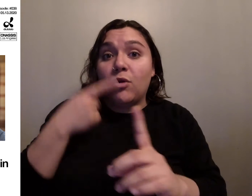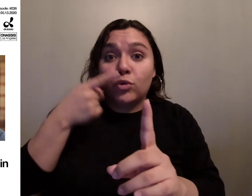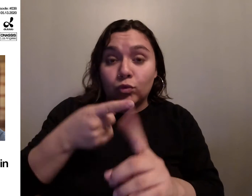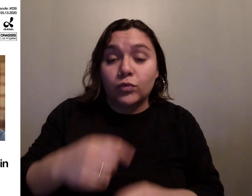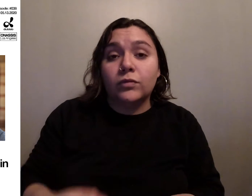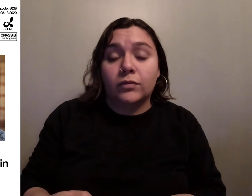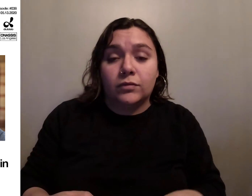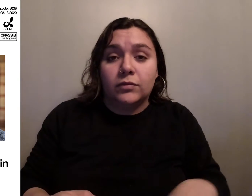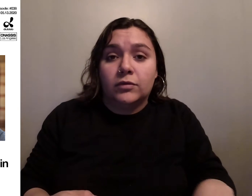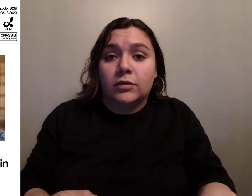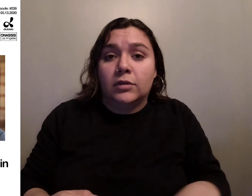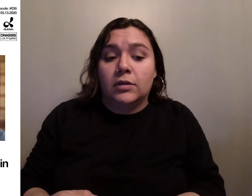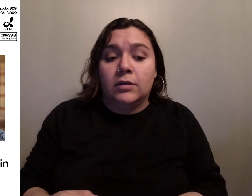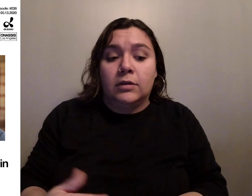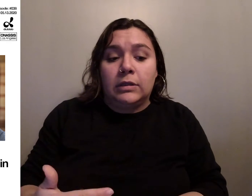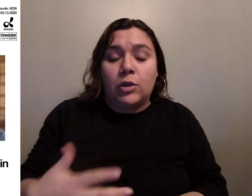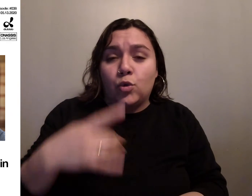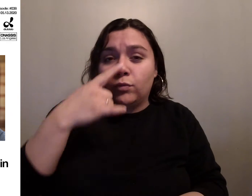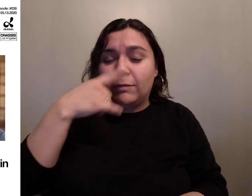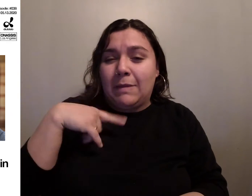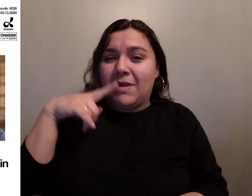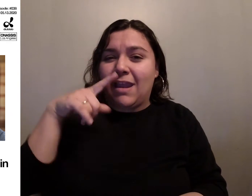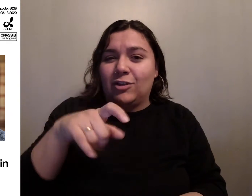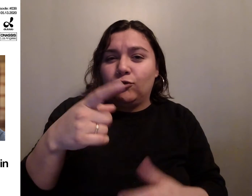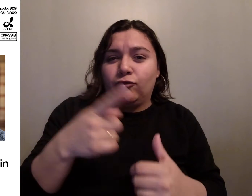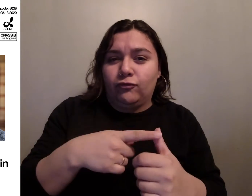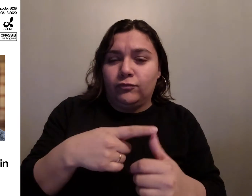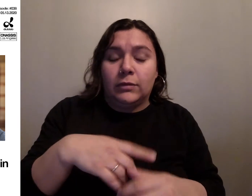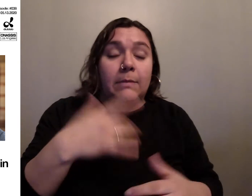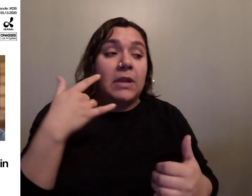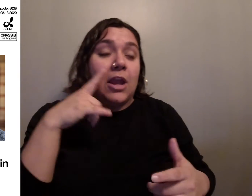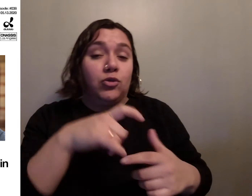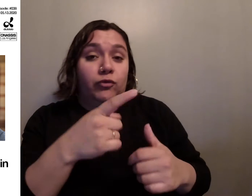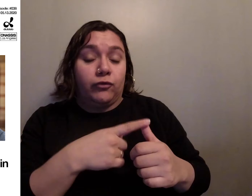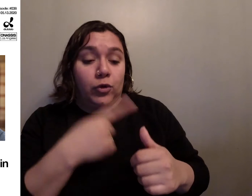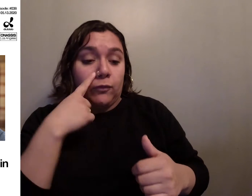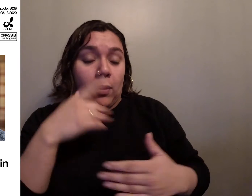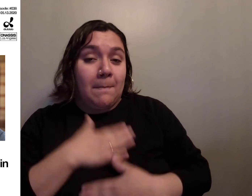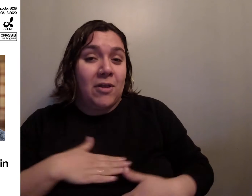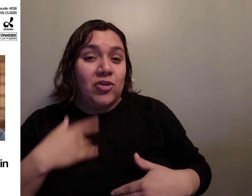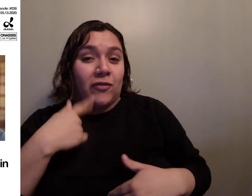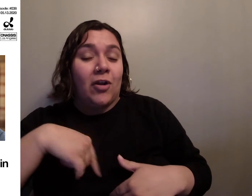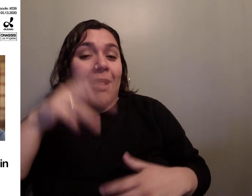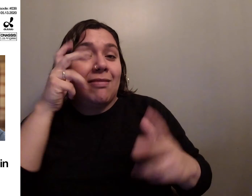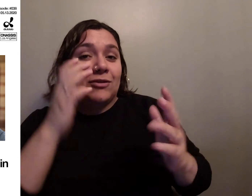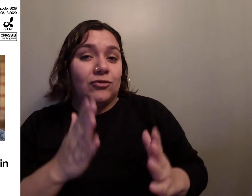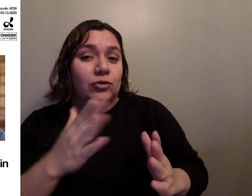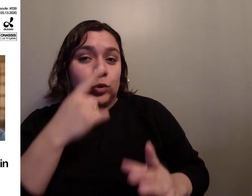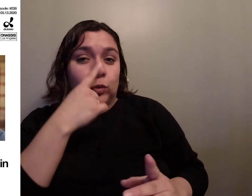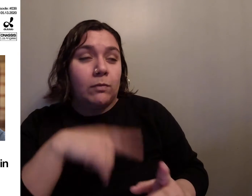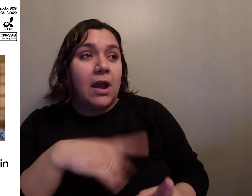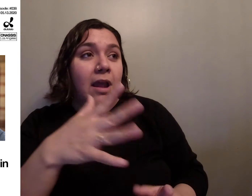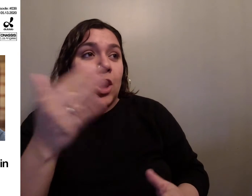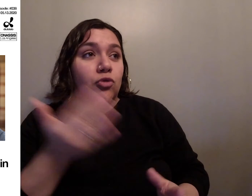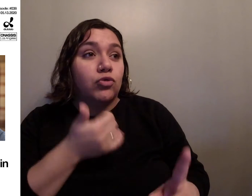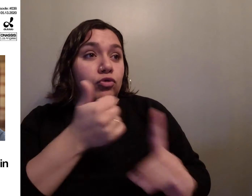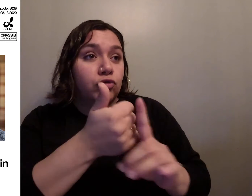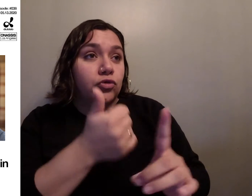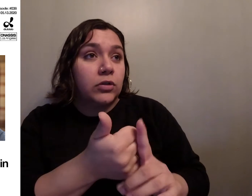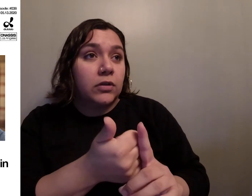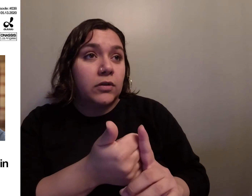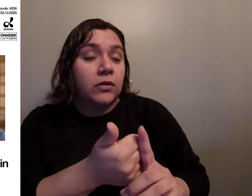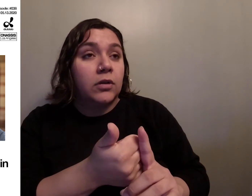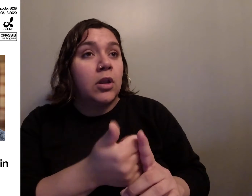conversations, we spoke about you. Let me ask you first of all, if you could, for the pleasure of